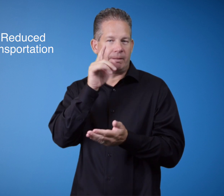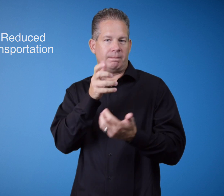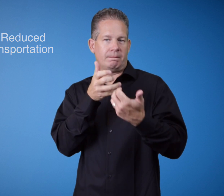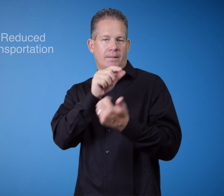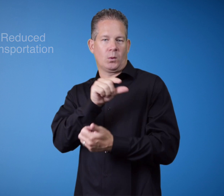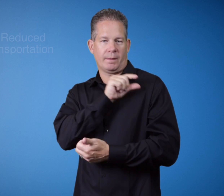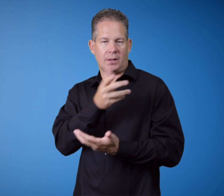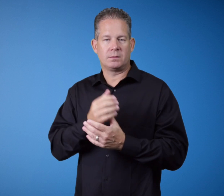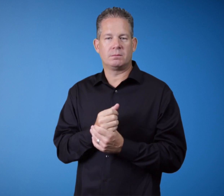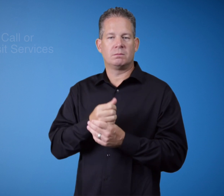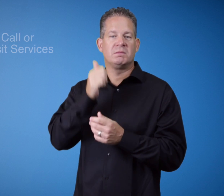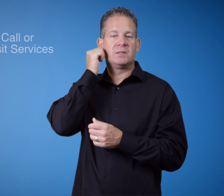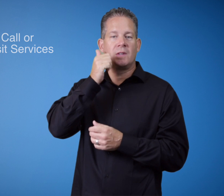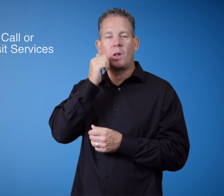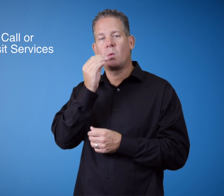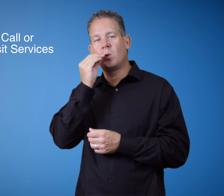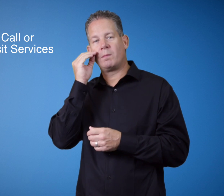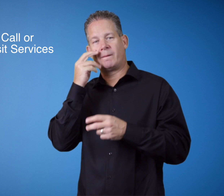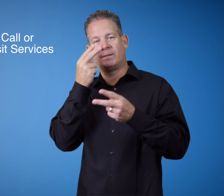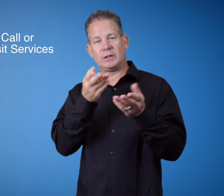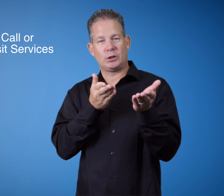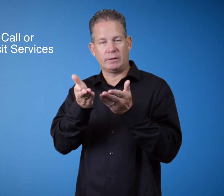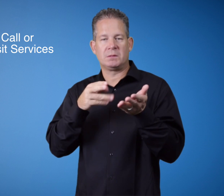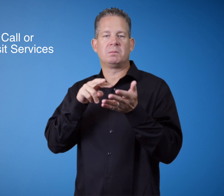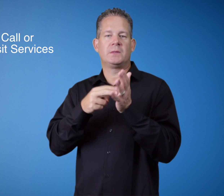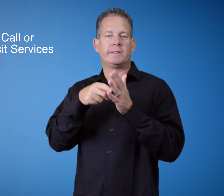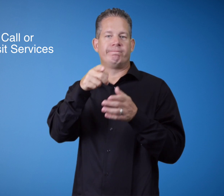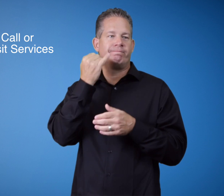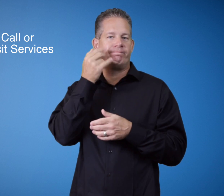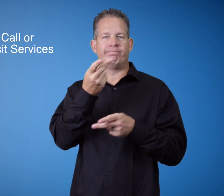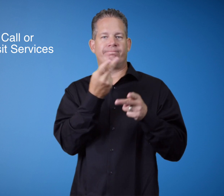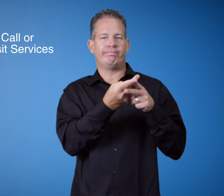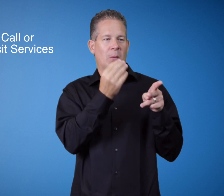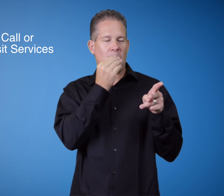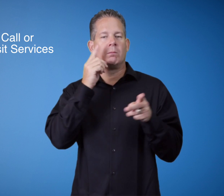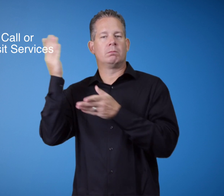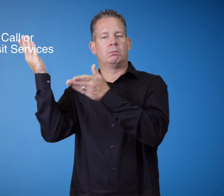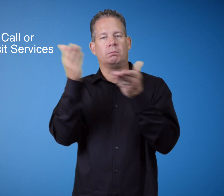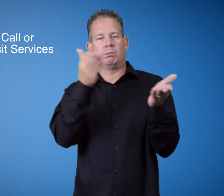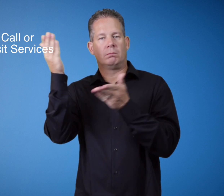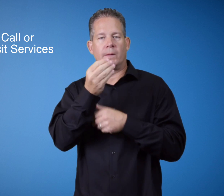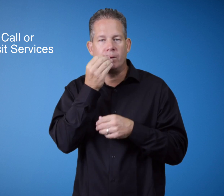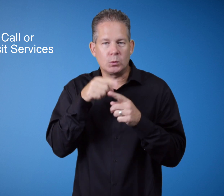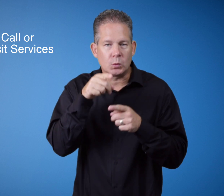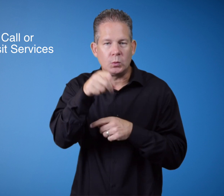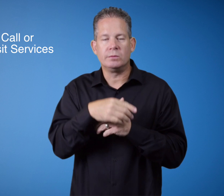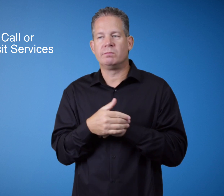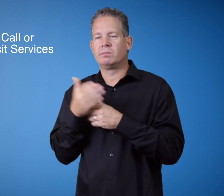or other transportation services if you qualify. Daily call or home visit services mean that someone would bring